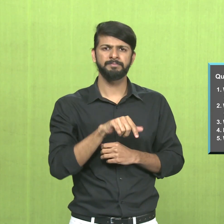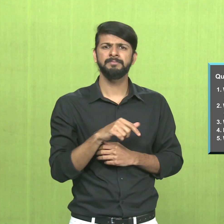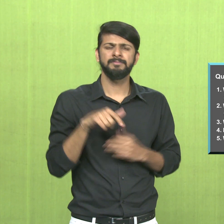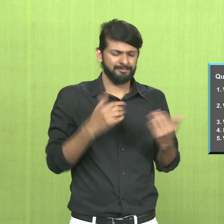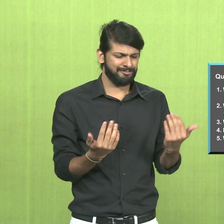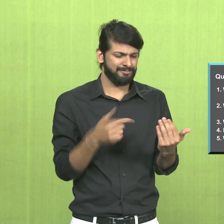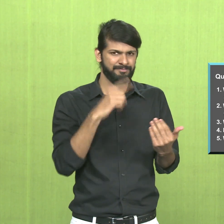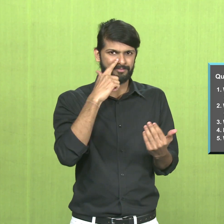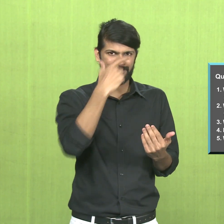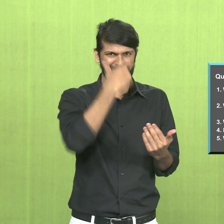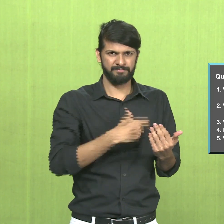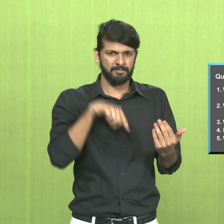Question number 5,